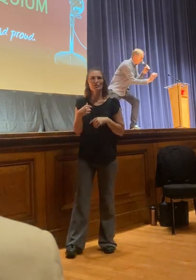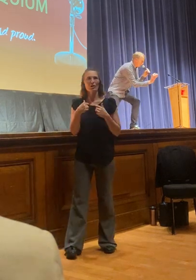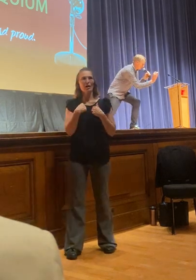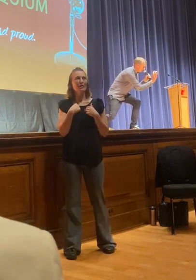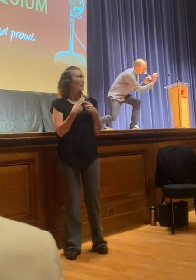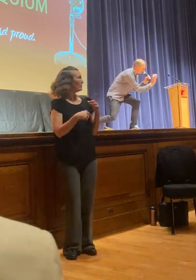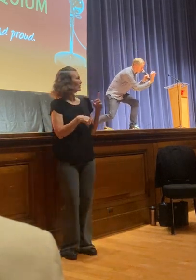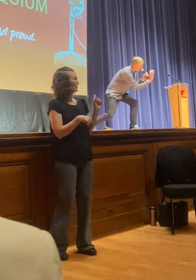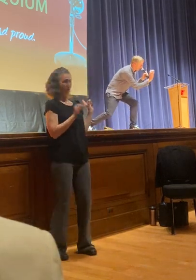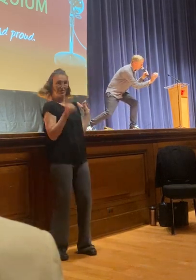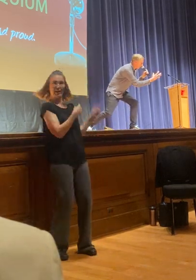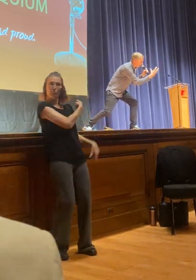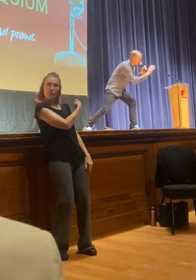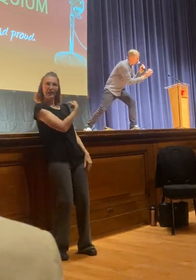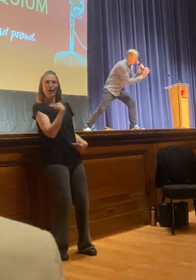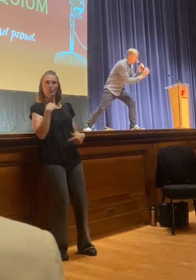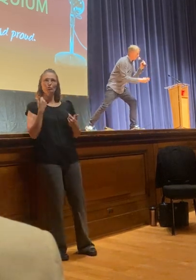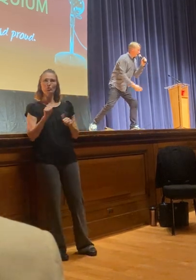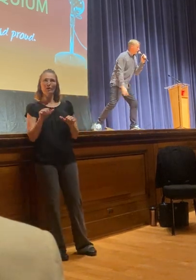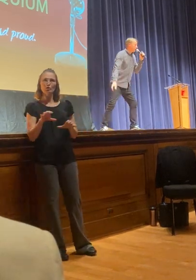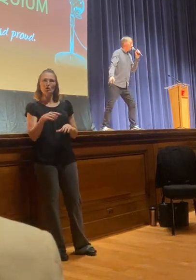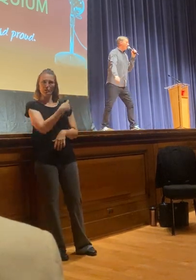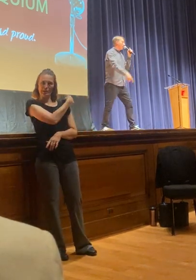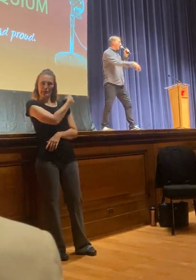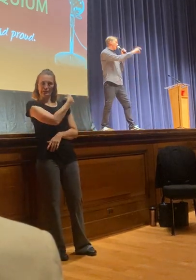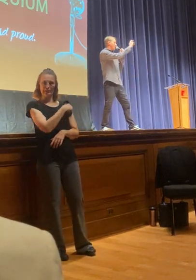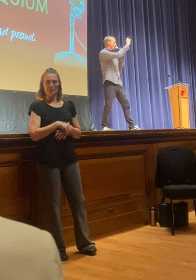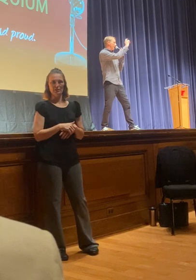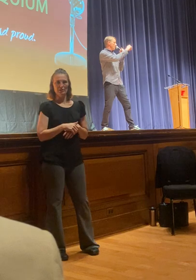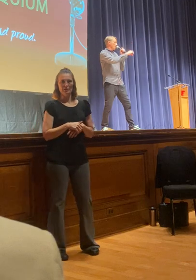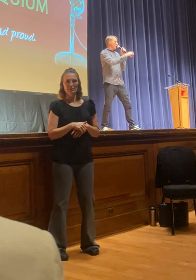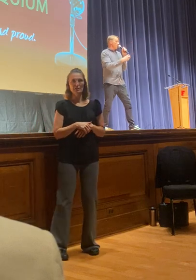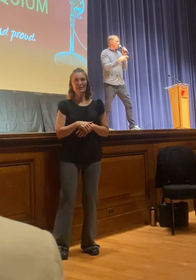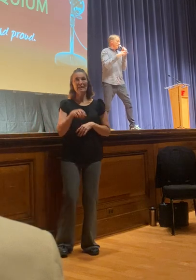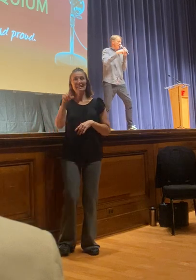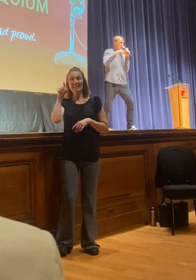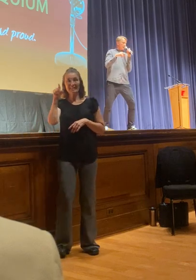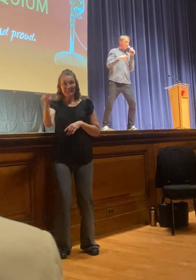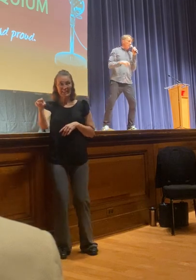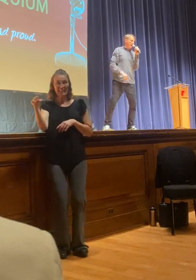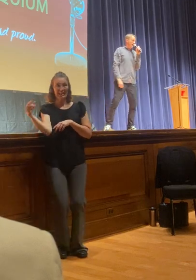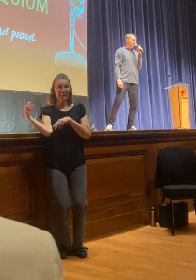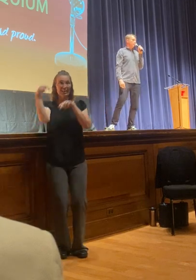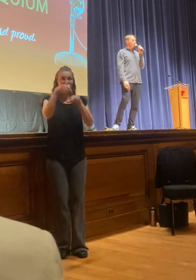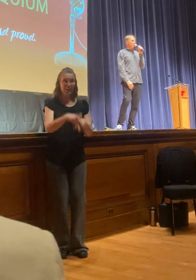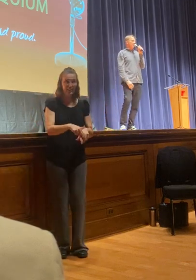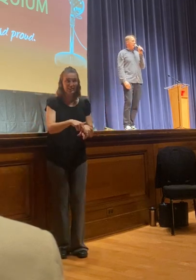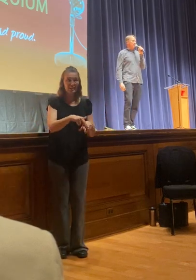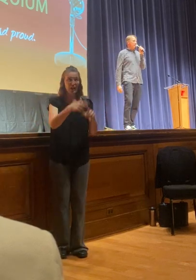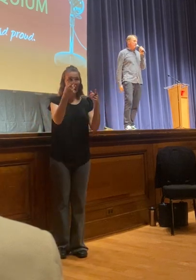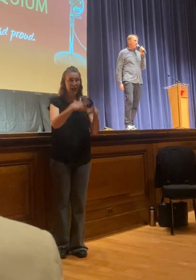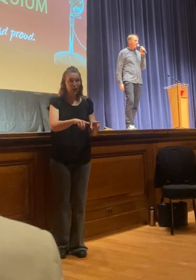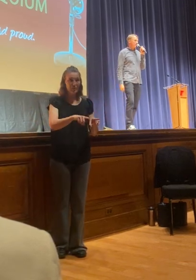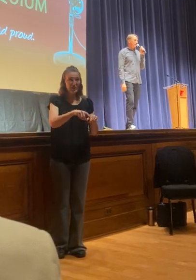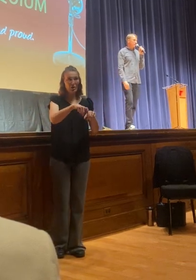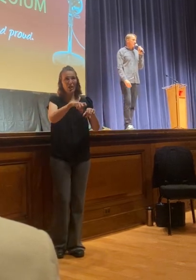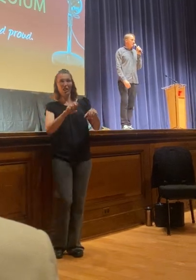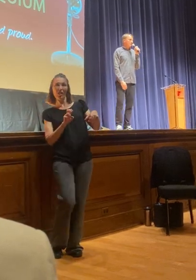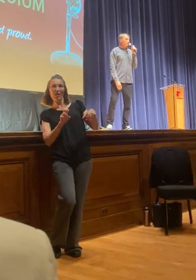I got the ghost face angle, the wide angle, and I'm shooting it, and he lands one, but he kind of was leaning back, and he broke his ankle.